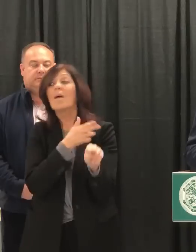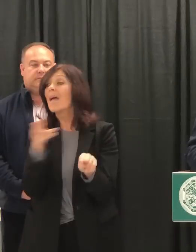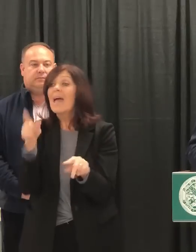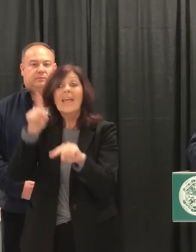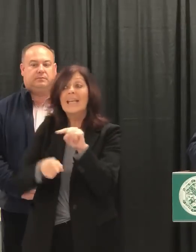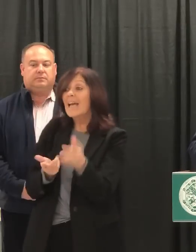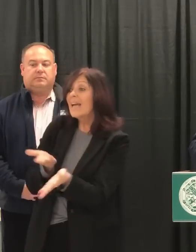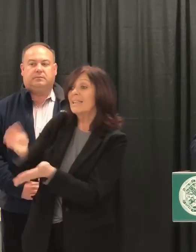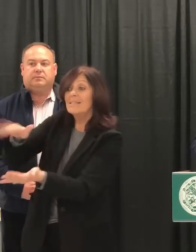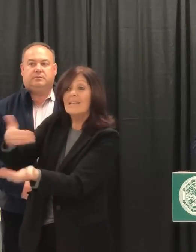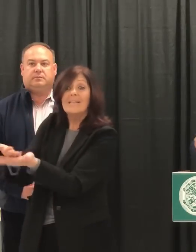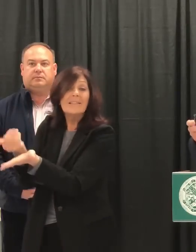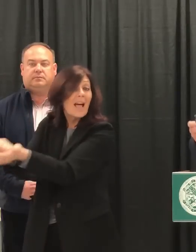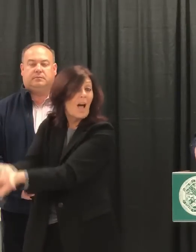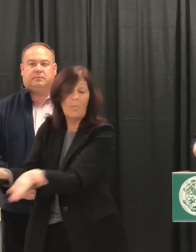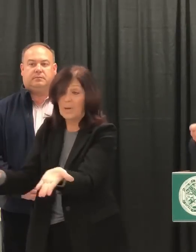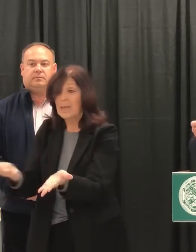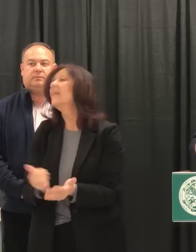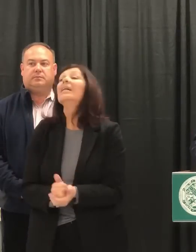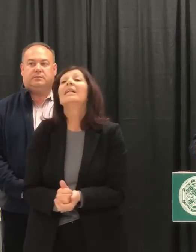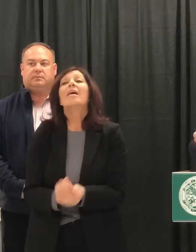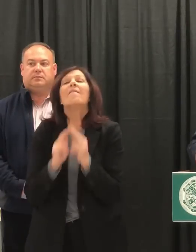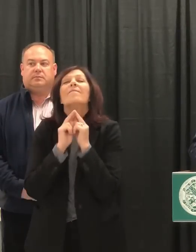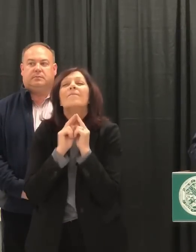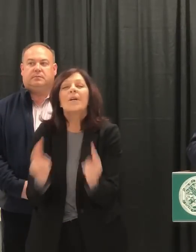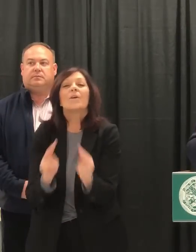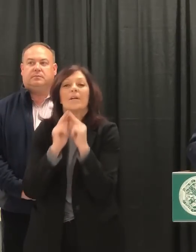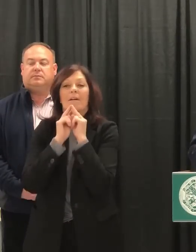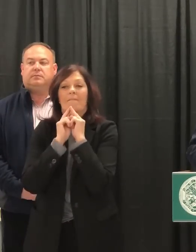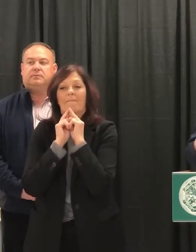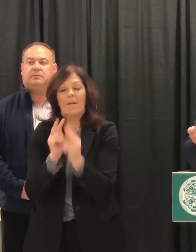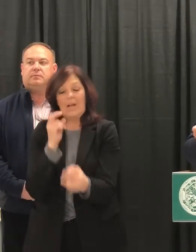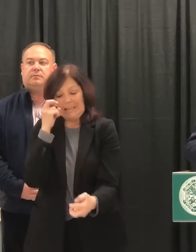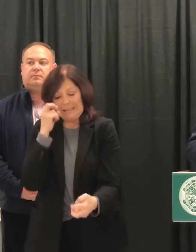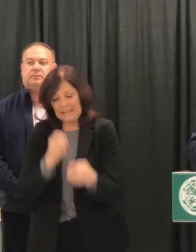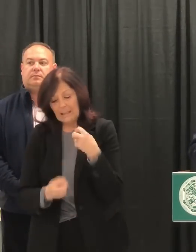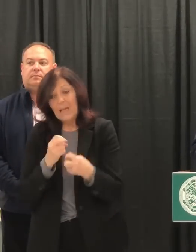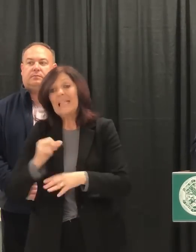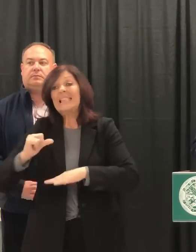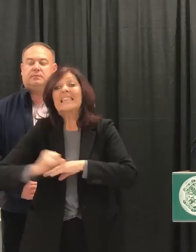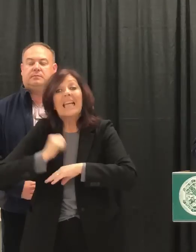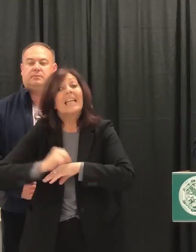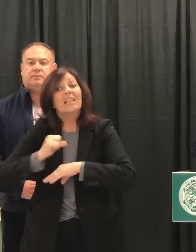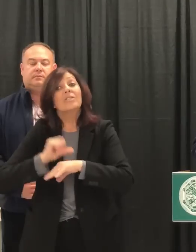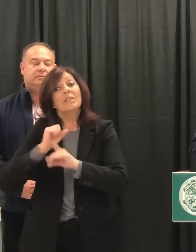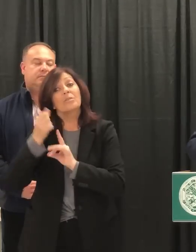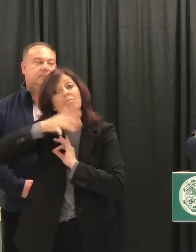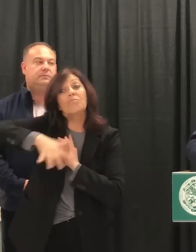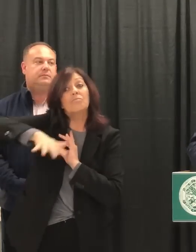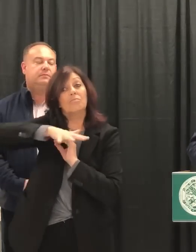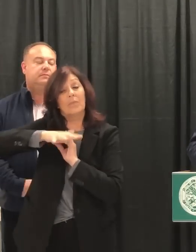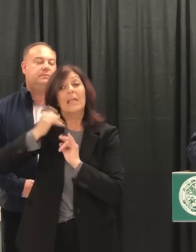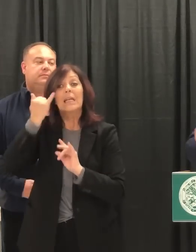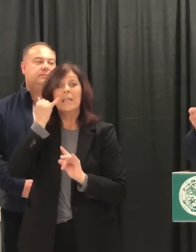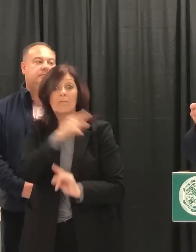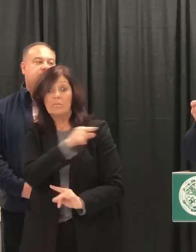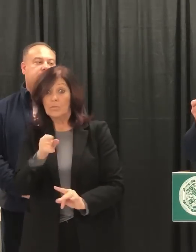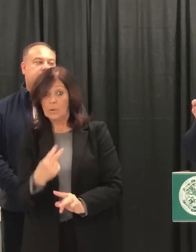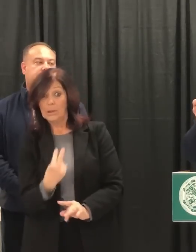through with their vehicle. So it's a very, very, very difficult and dangerous situation. If you get